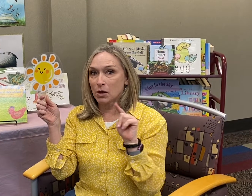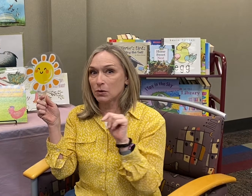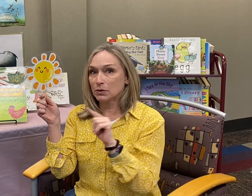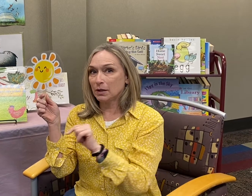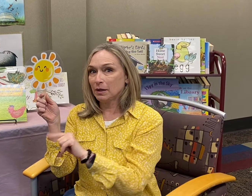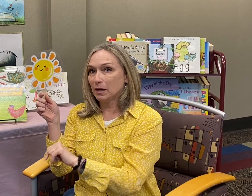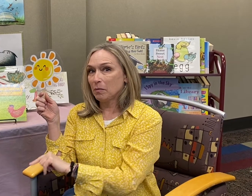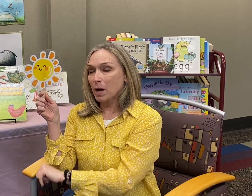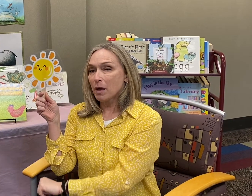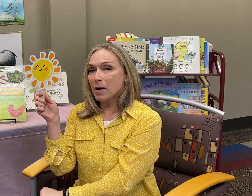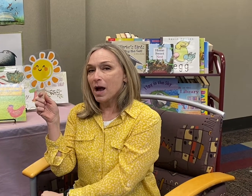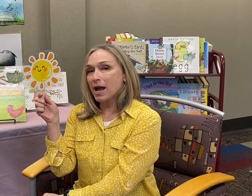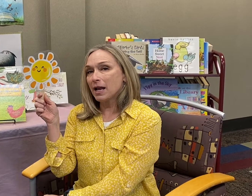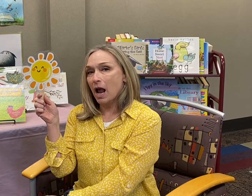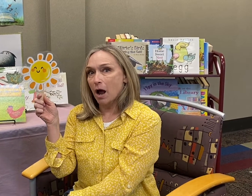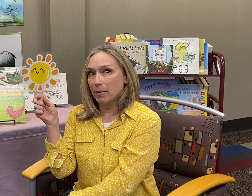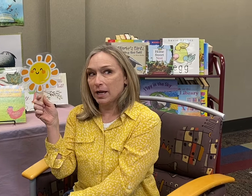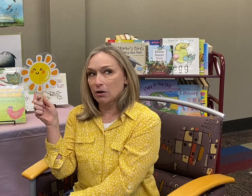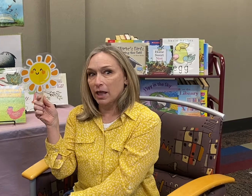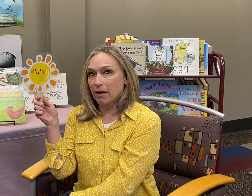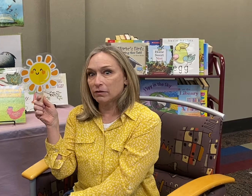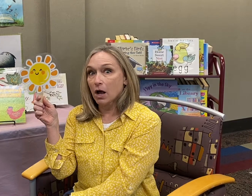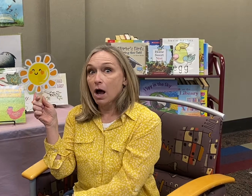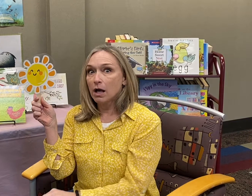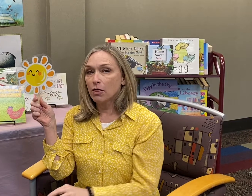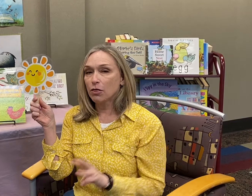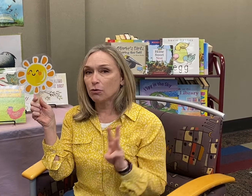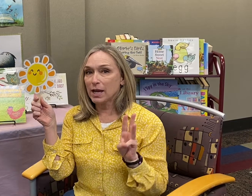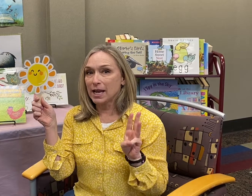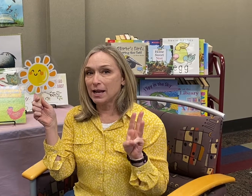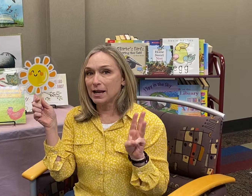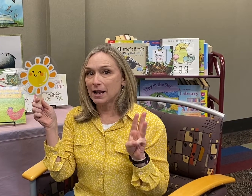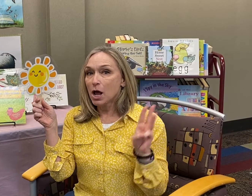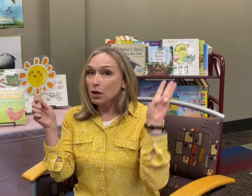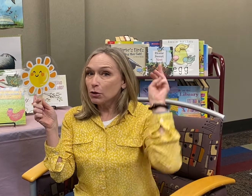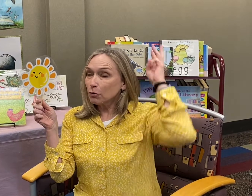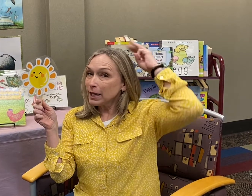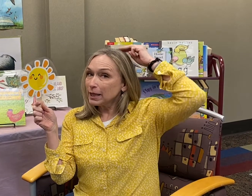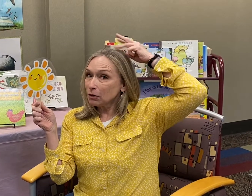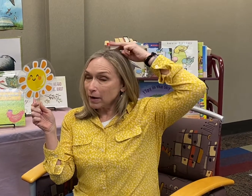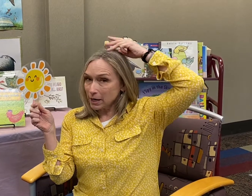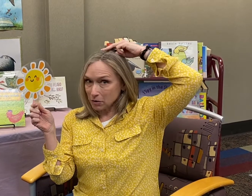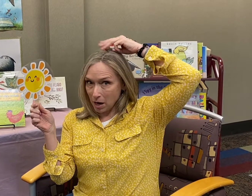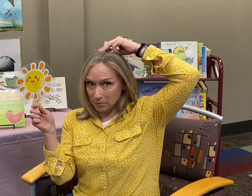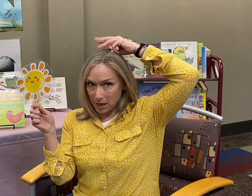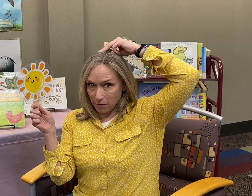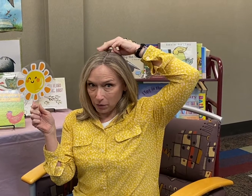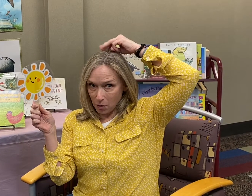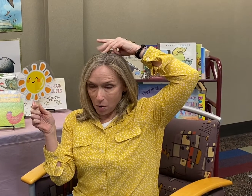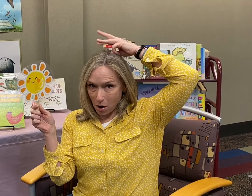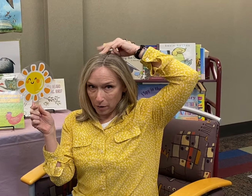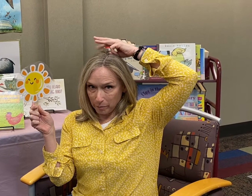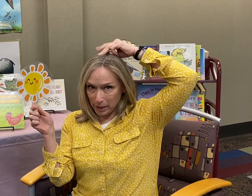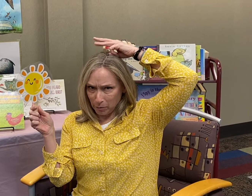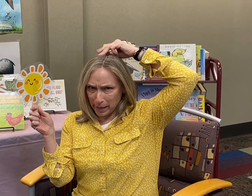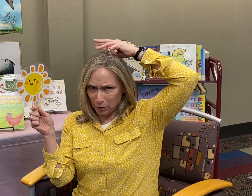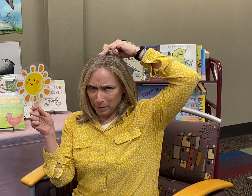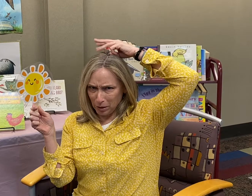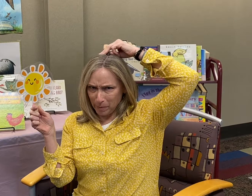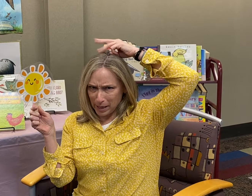goes bye-bye. How many are left? 3. 3 little raindrops out for a walk. Pitter patter,